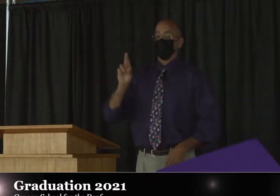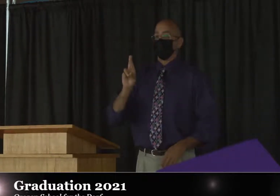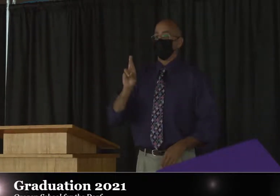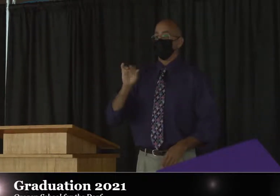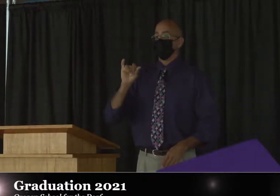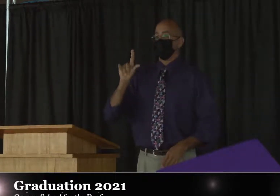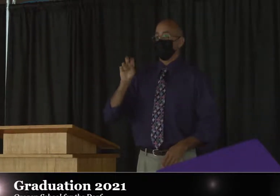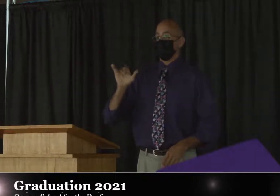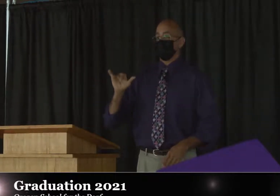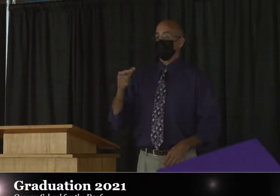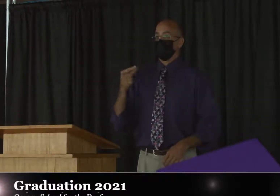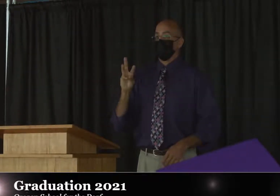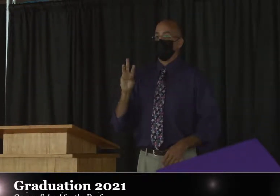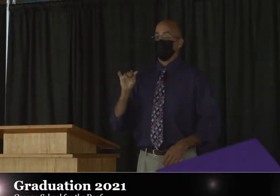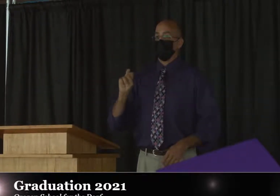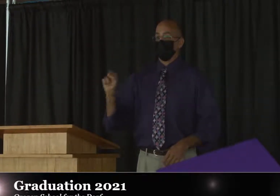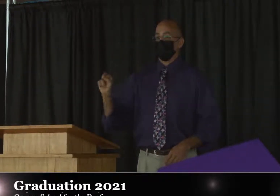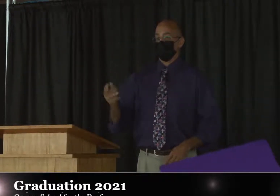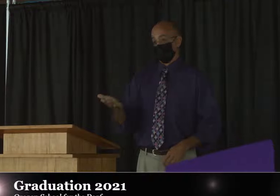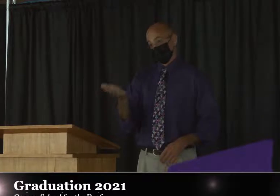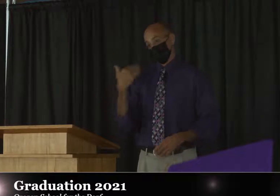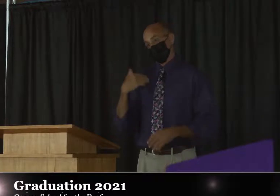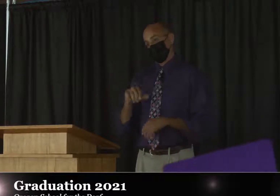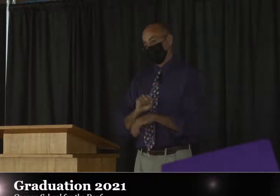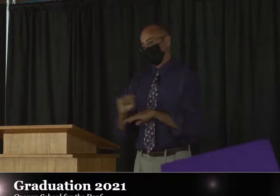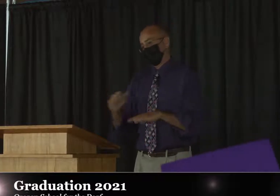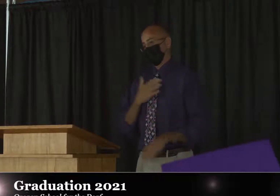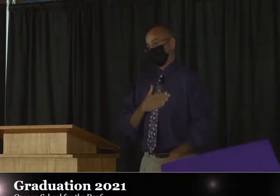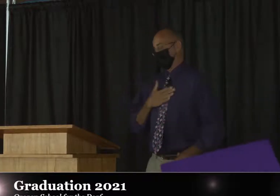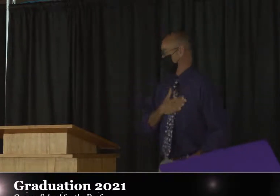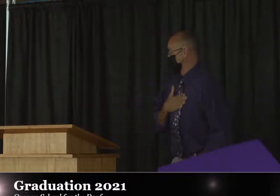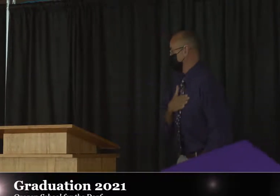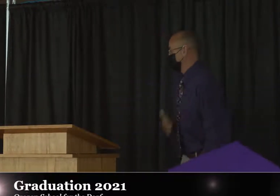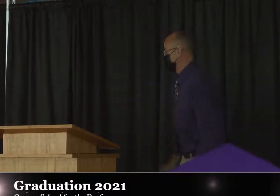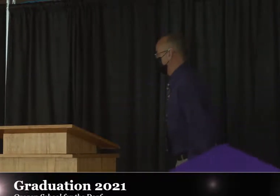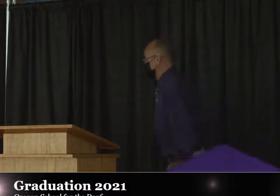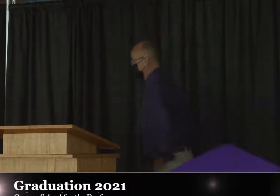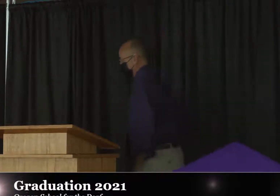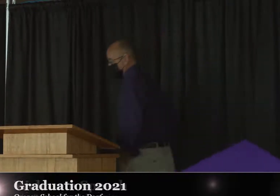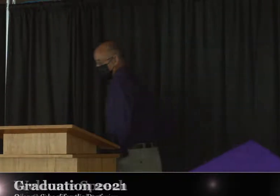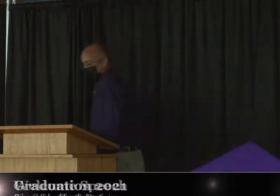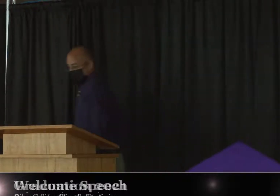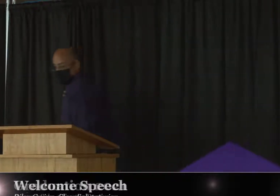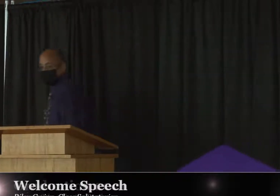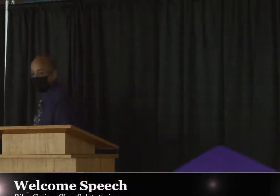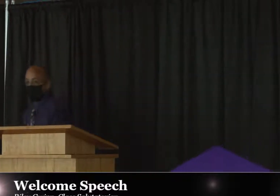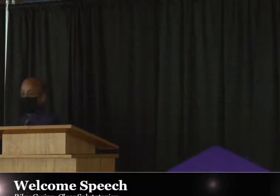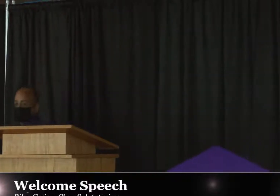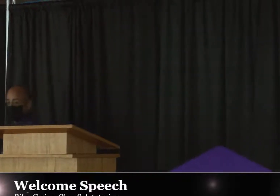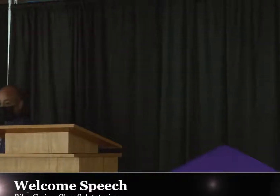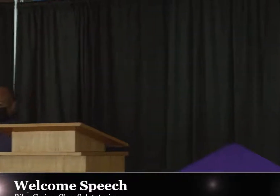I would like to introduce our first speaker, our salutatorian, Riley Gwynn.